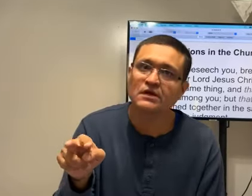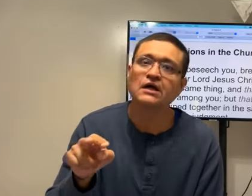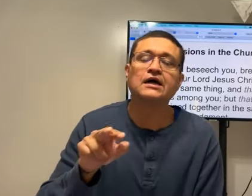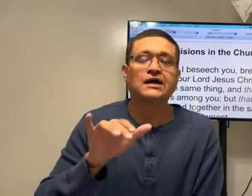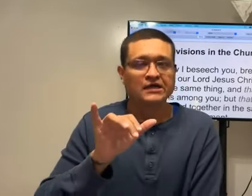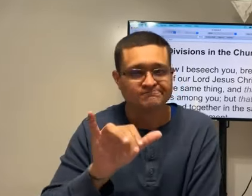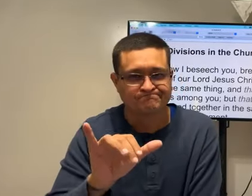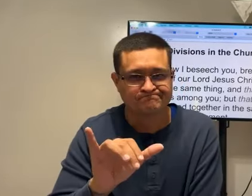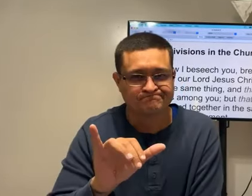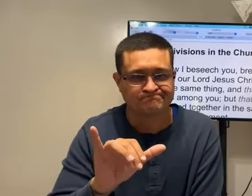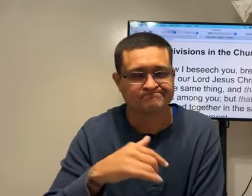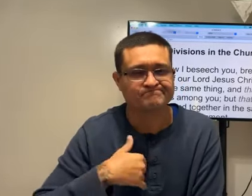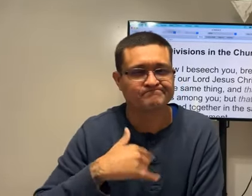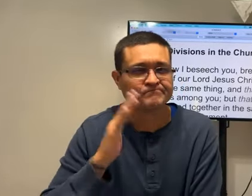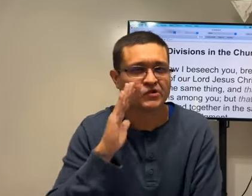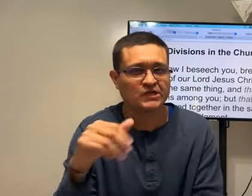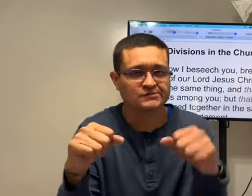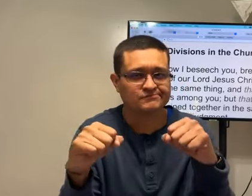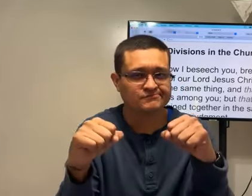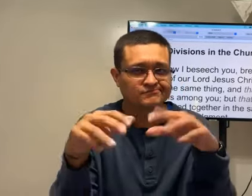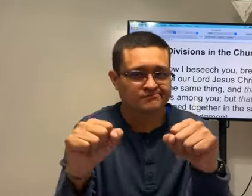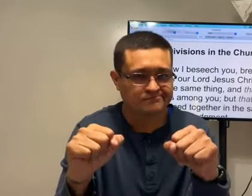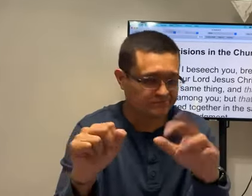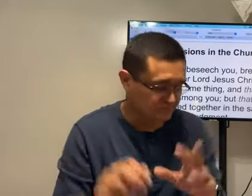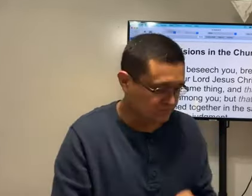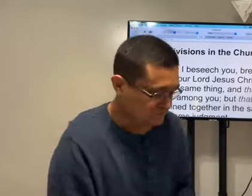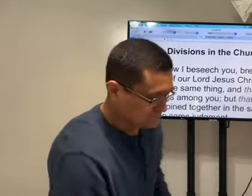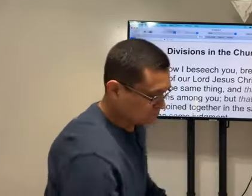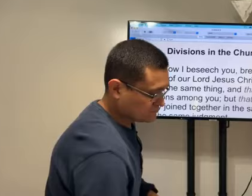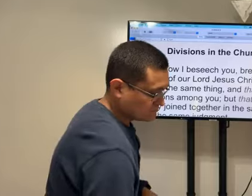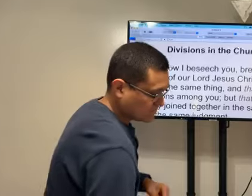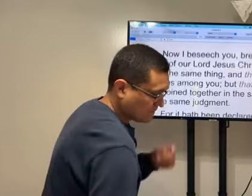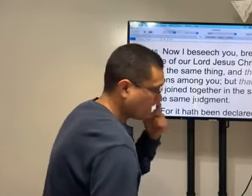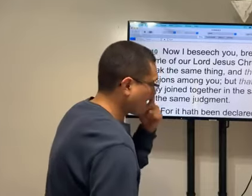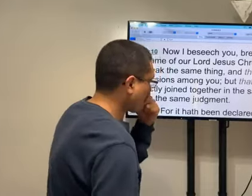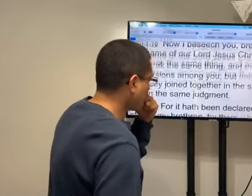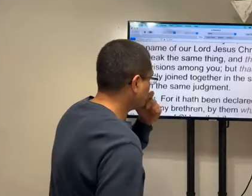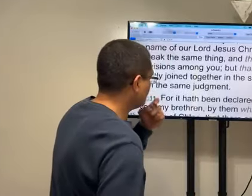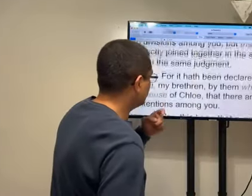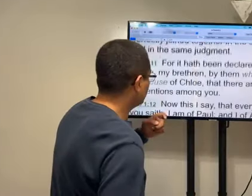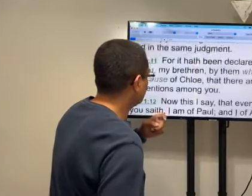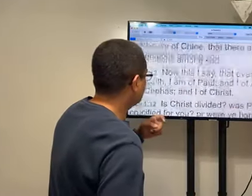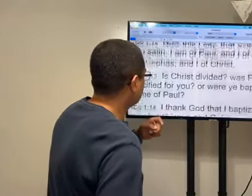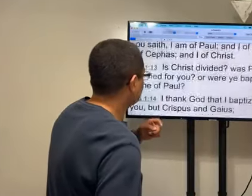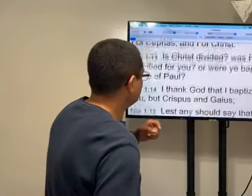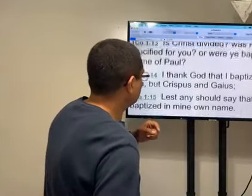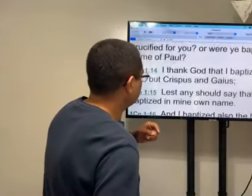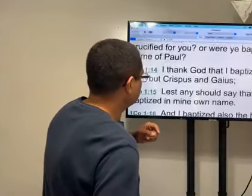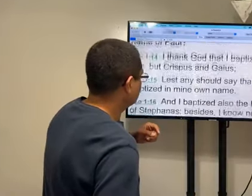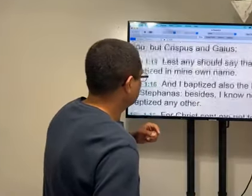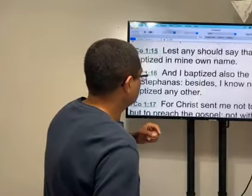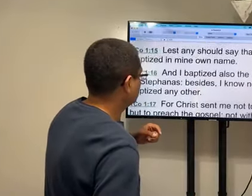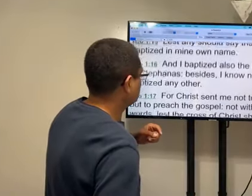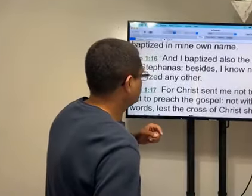Someone gave me a verse, you know, who's trying to, you know, say, oh, see, it proves you don't need to be baptized. But let me clarify for you